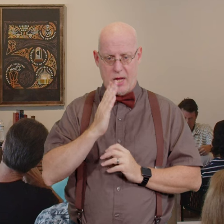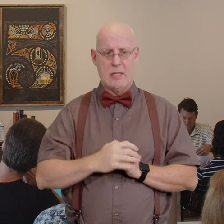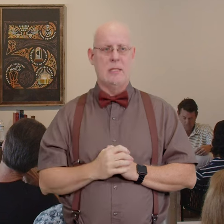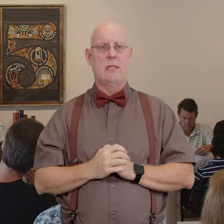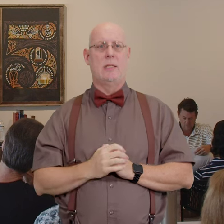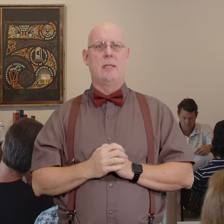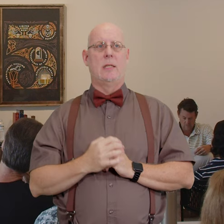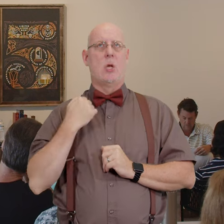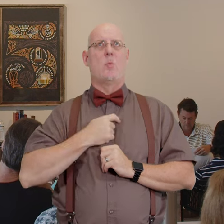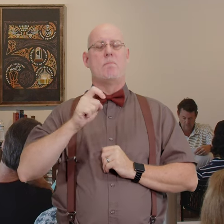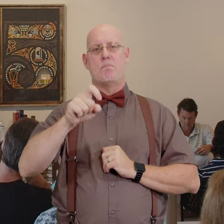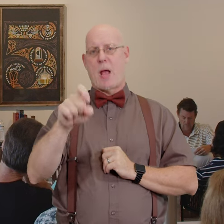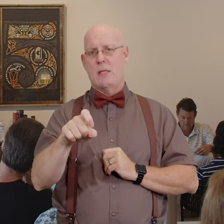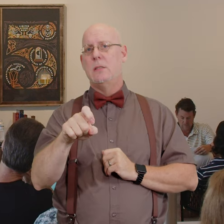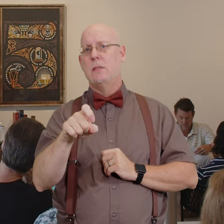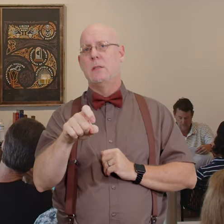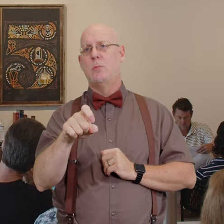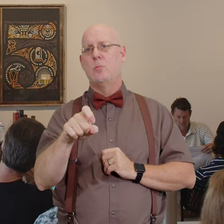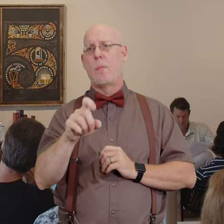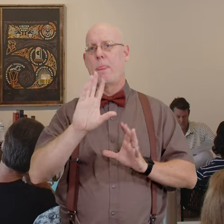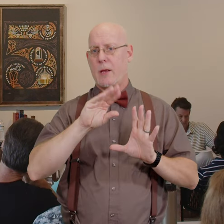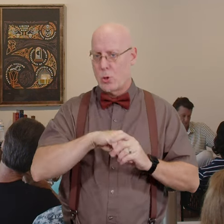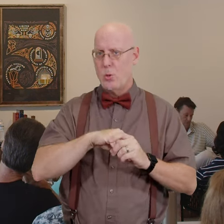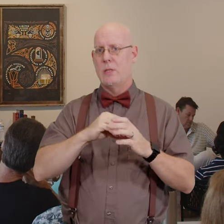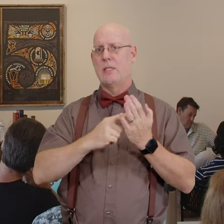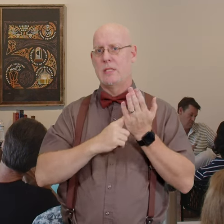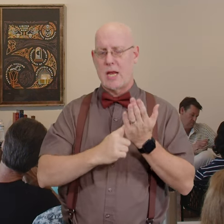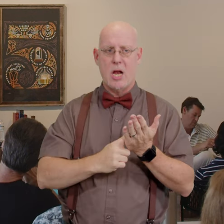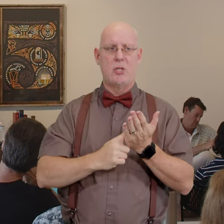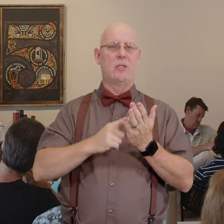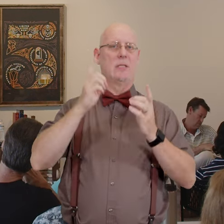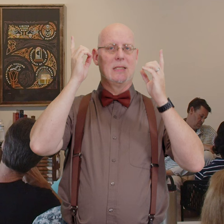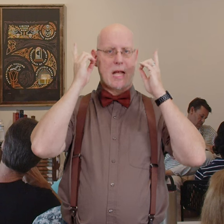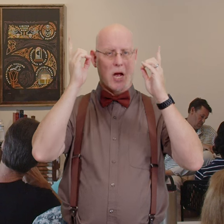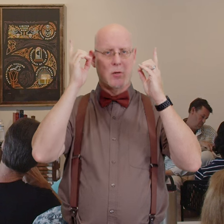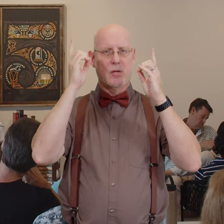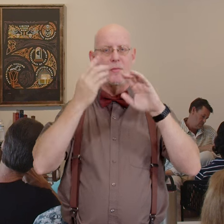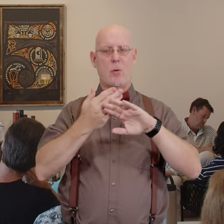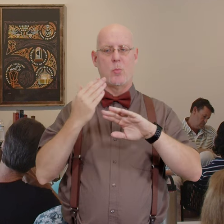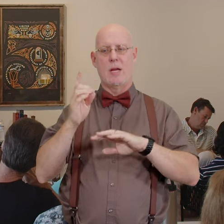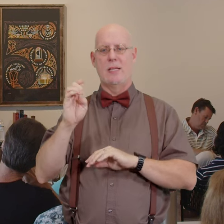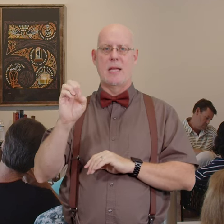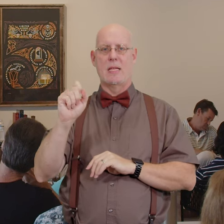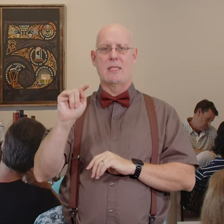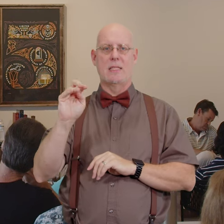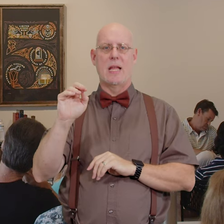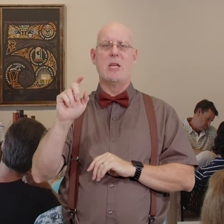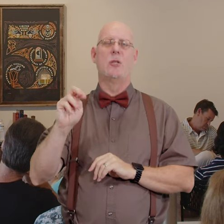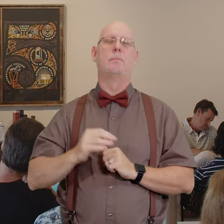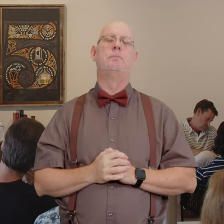of God, we must include in the discussion the doctrine of predestination.